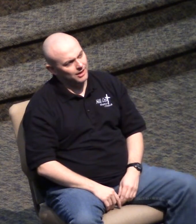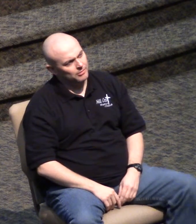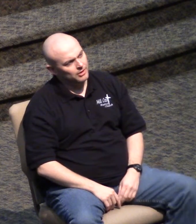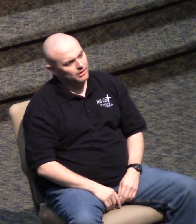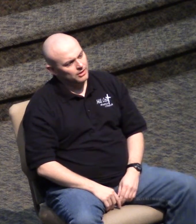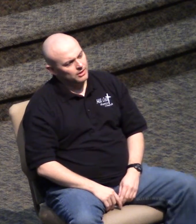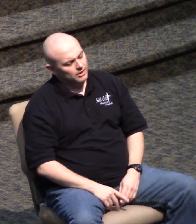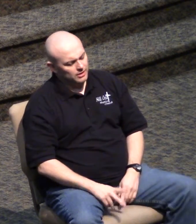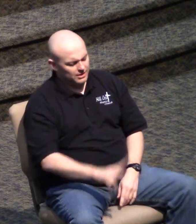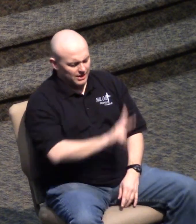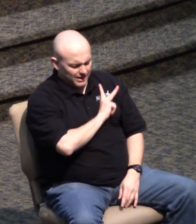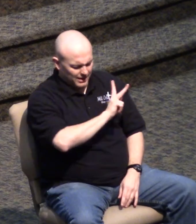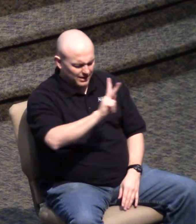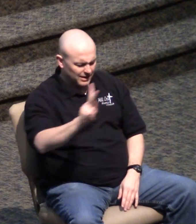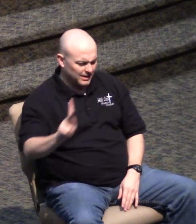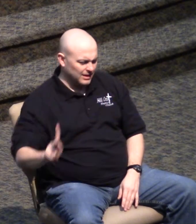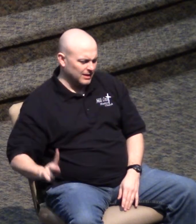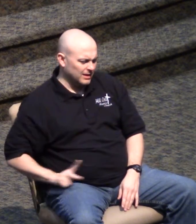Proclaim,